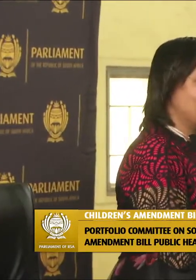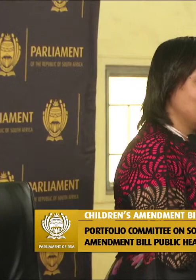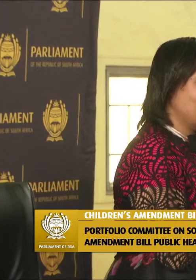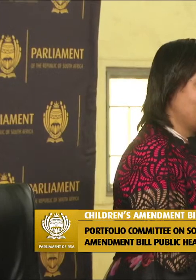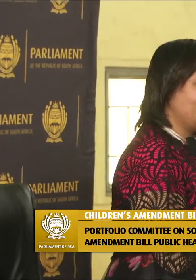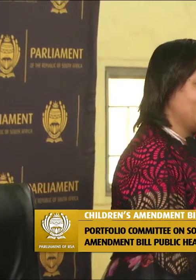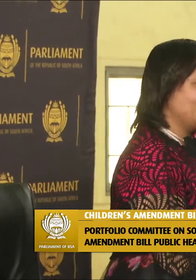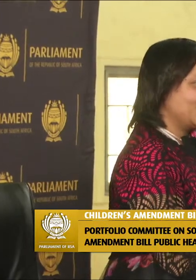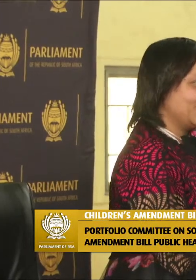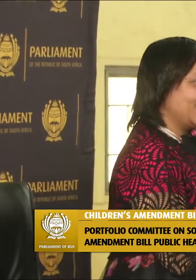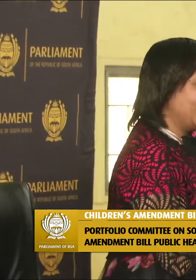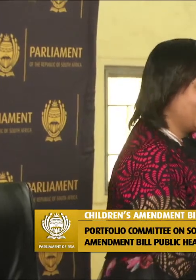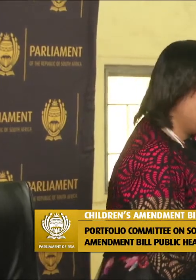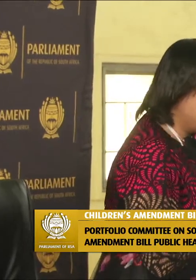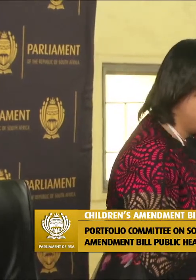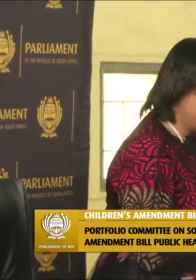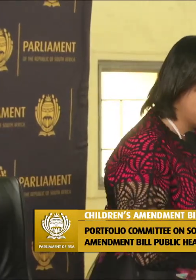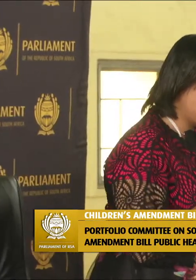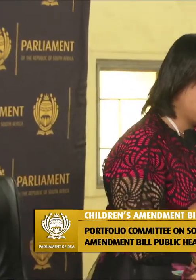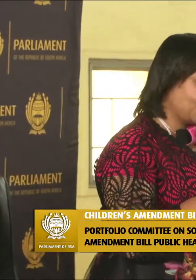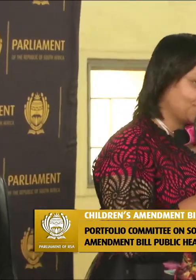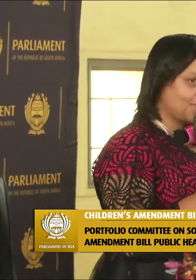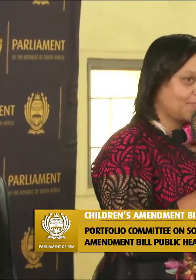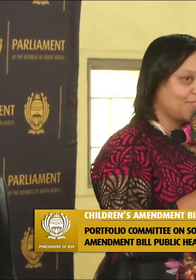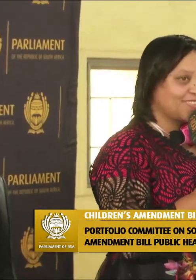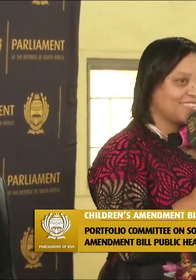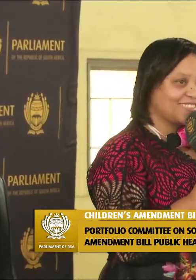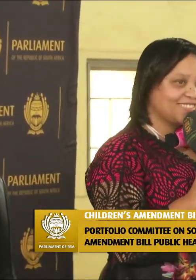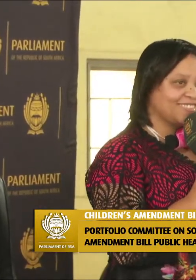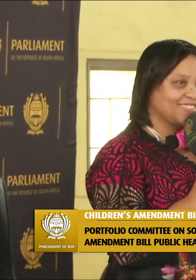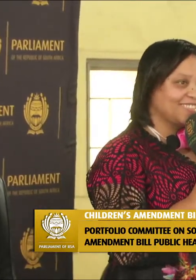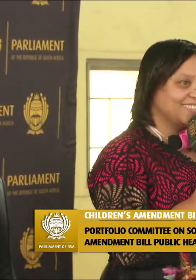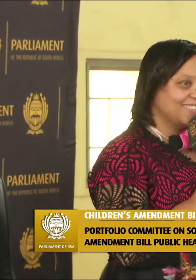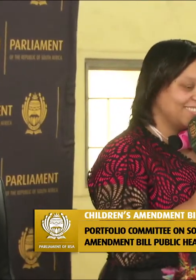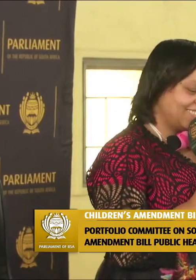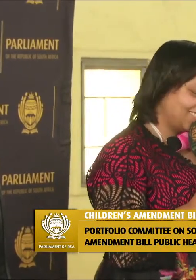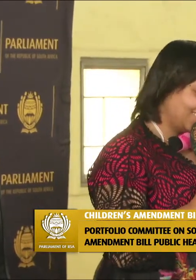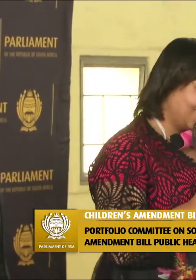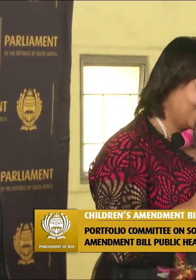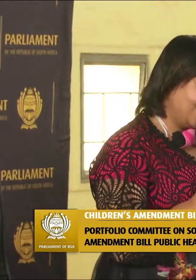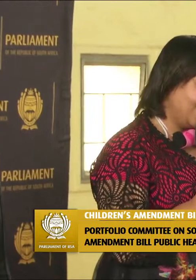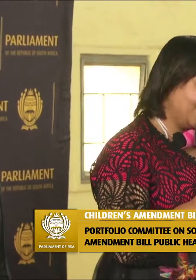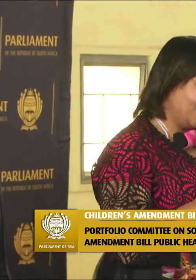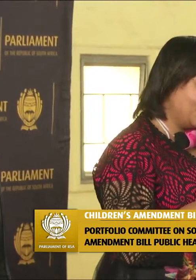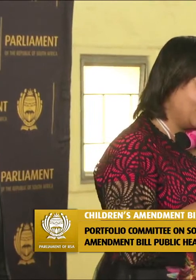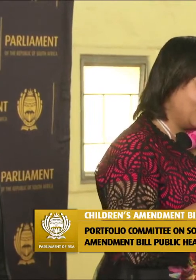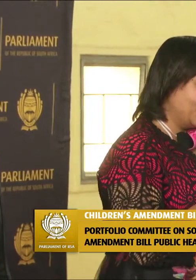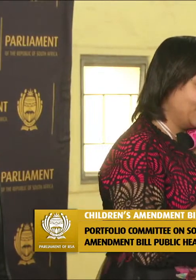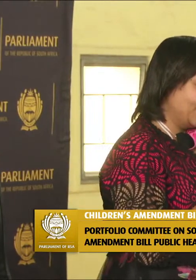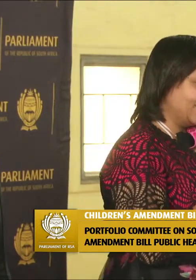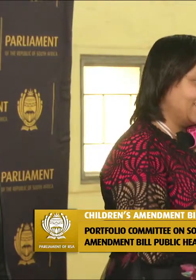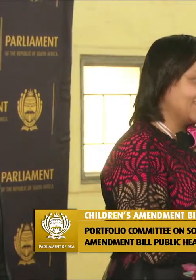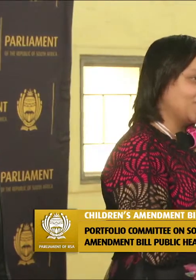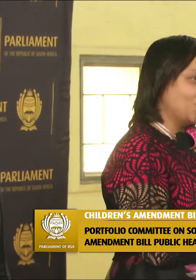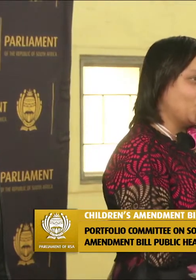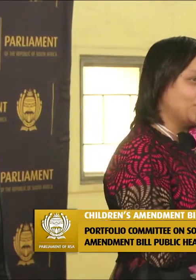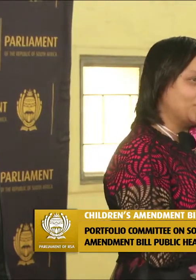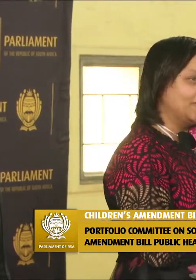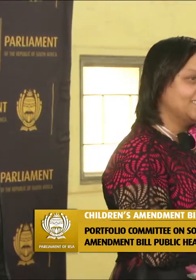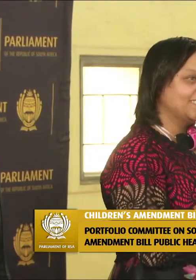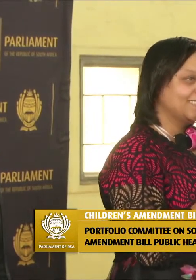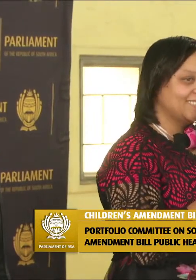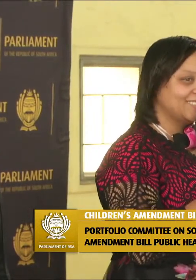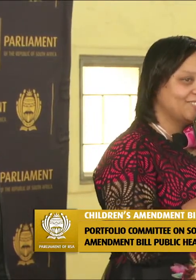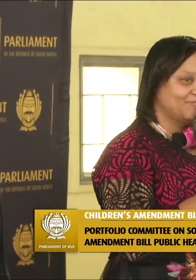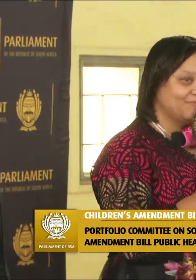Sanibonani nonke ekuseni. Greetings to all of you this morning. Igama lami Gisela